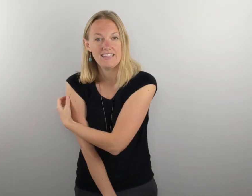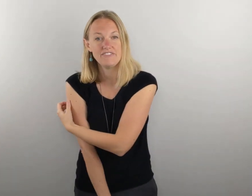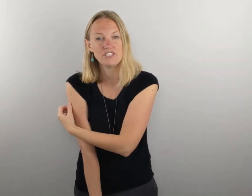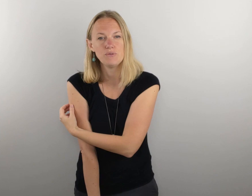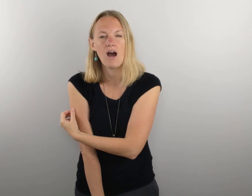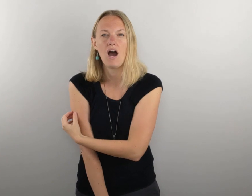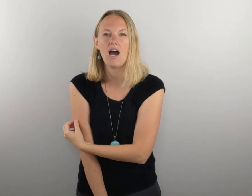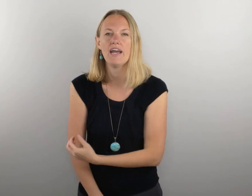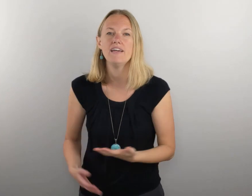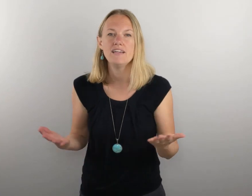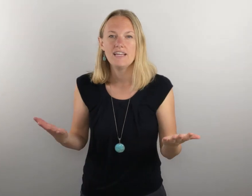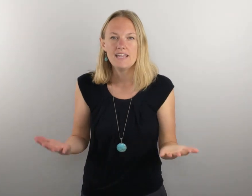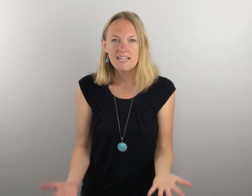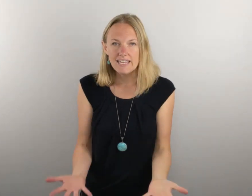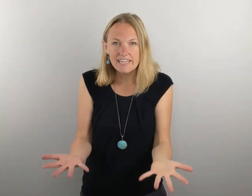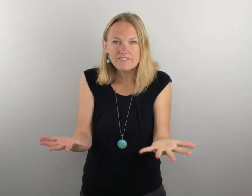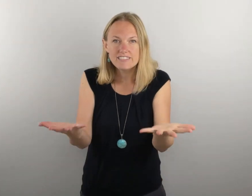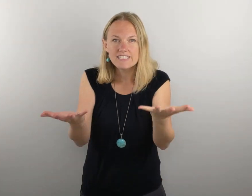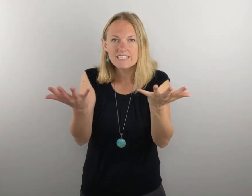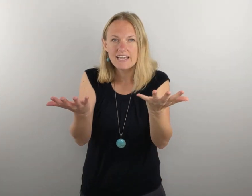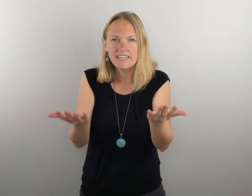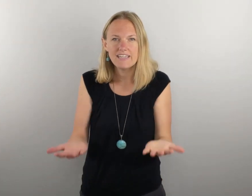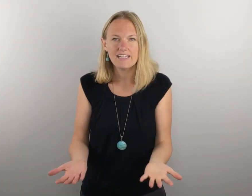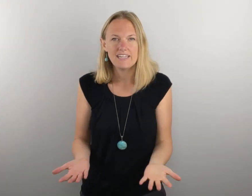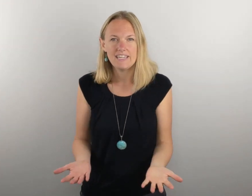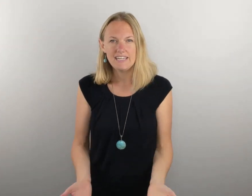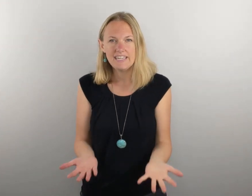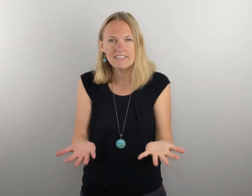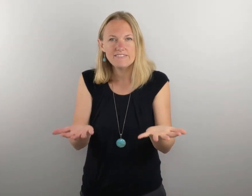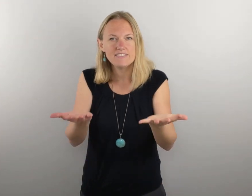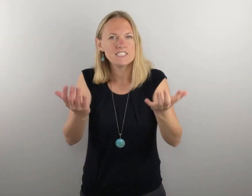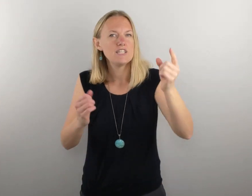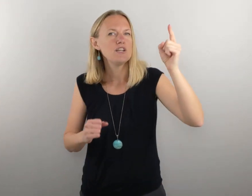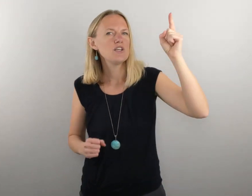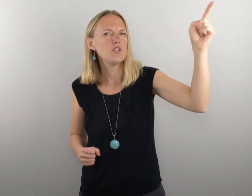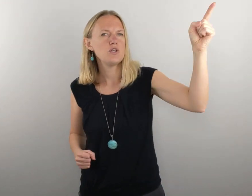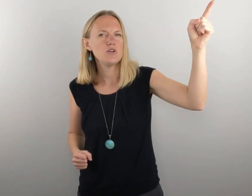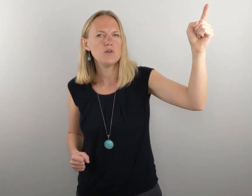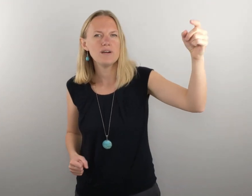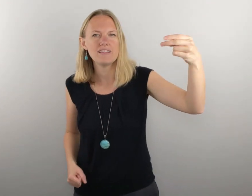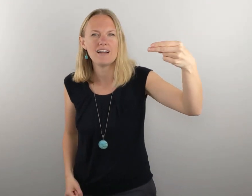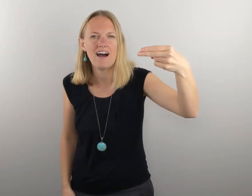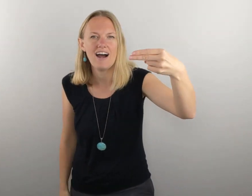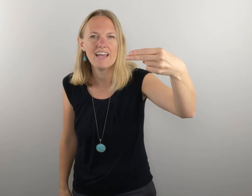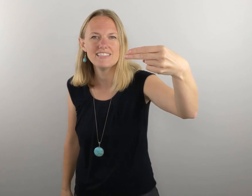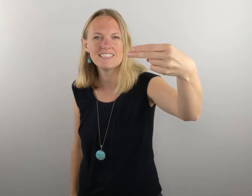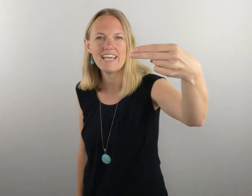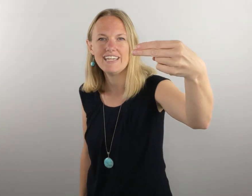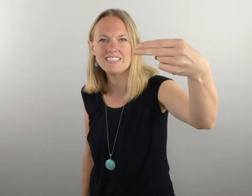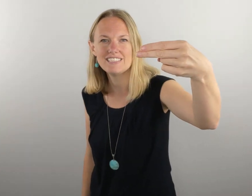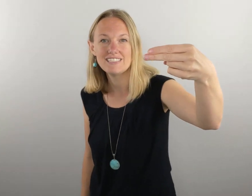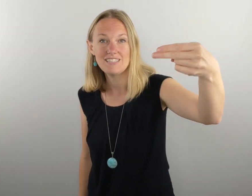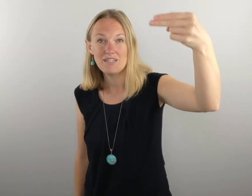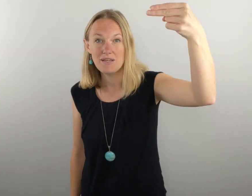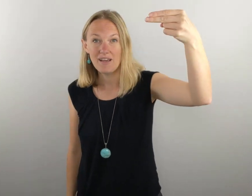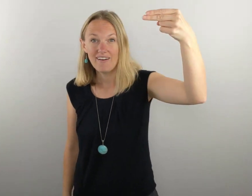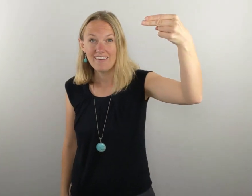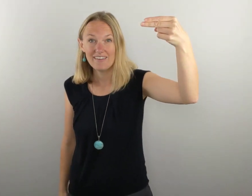Lift you high. Lift. Okay? Lift you, and then high is an H.